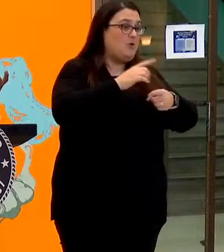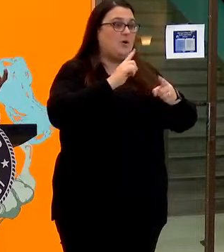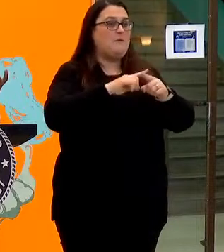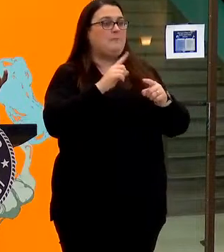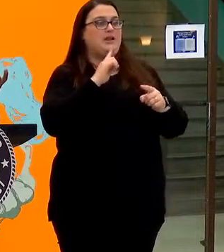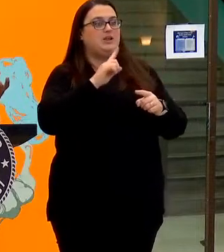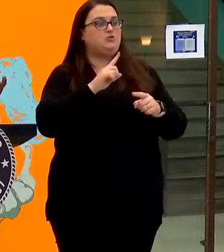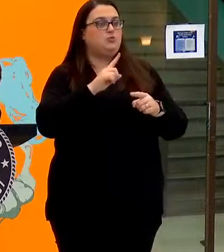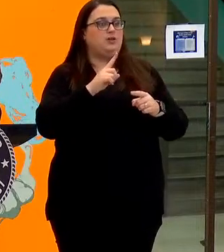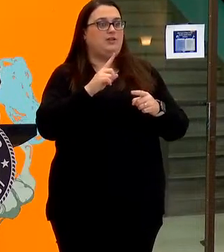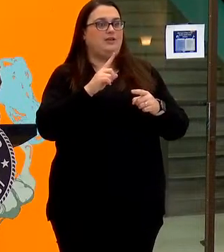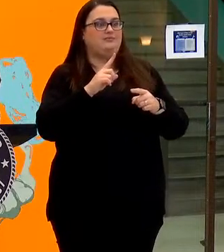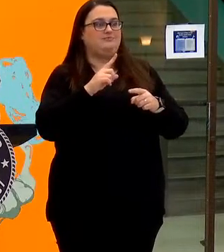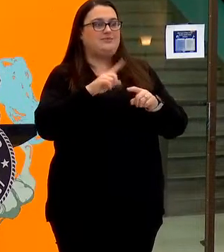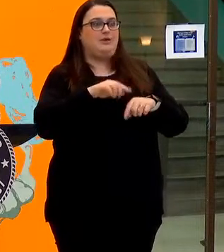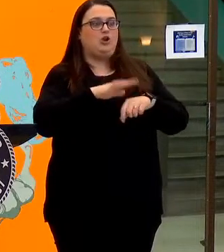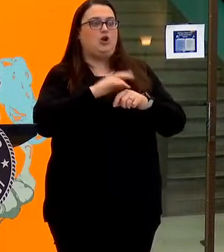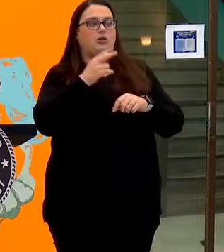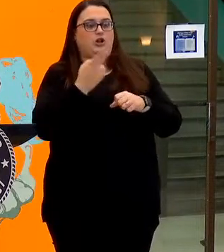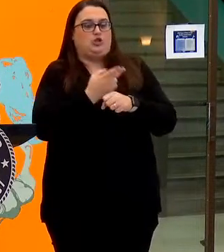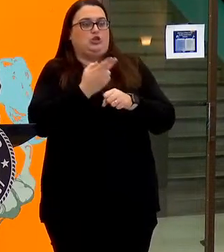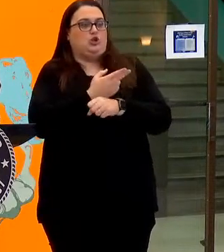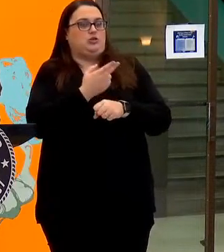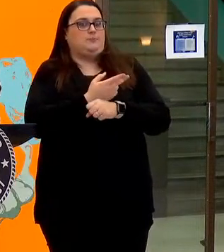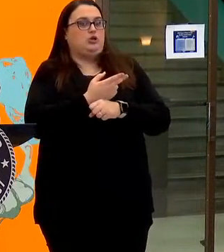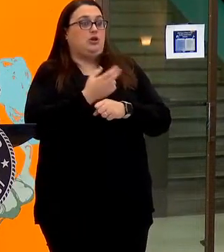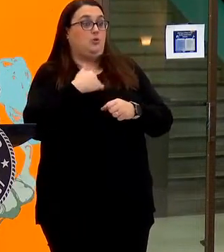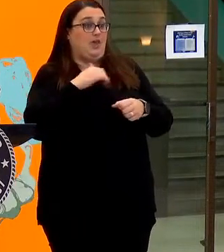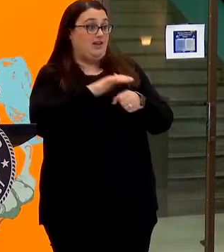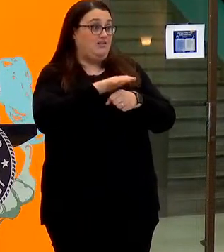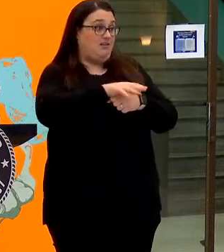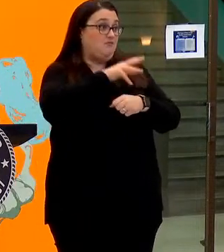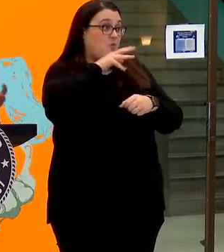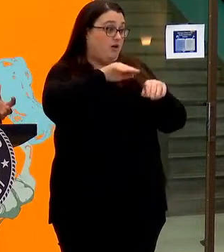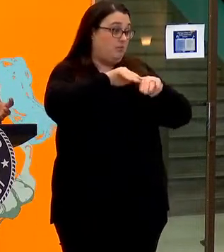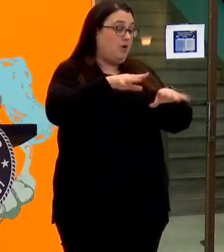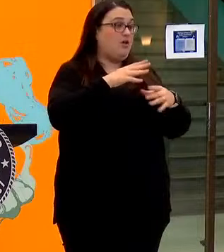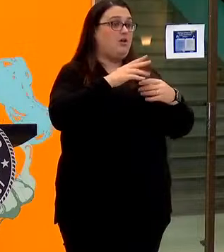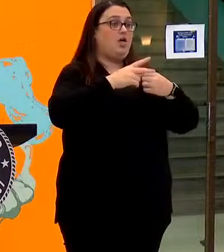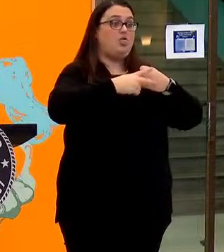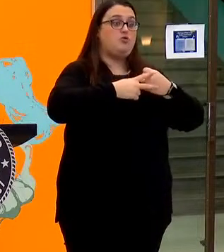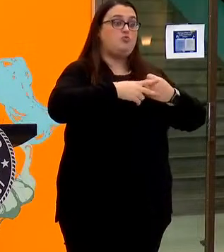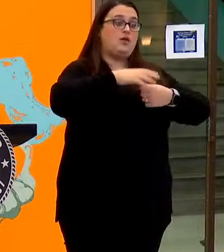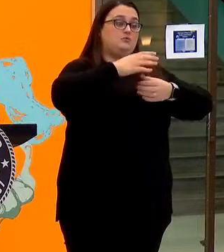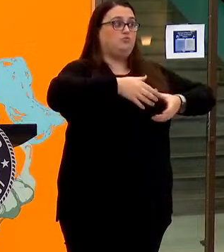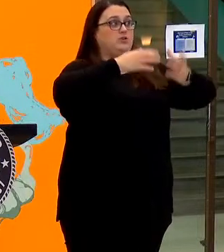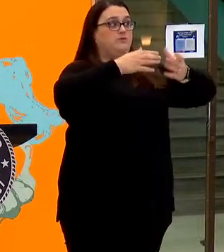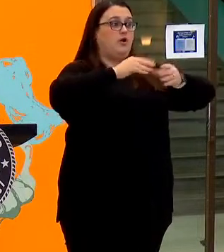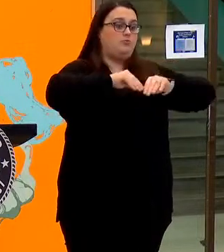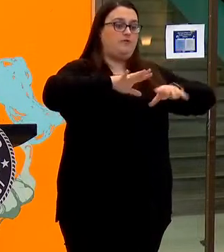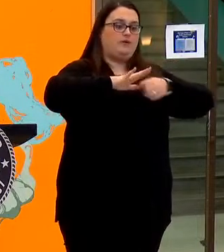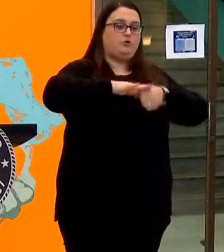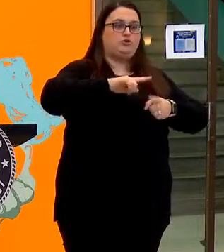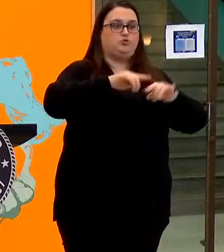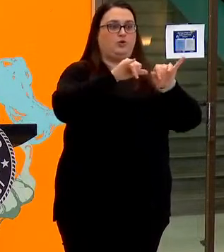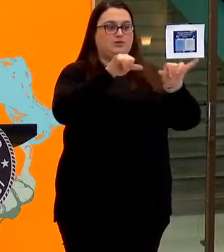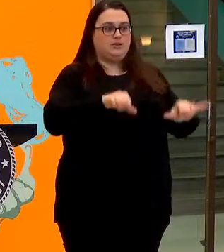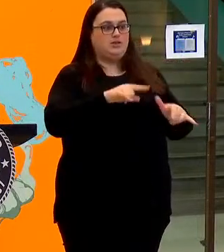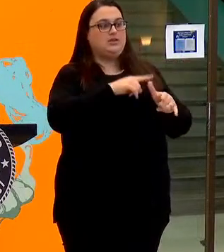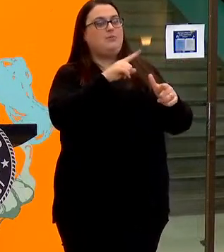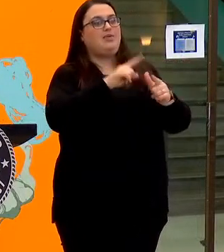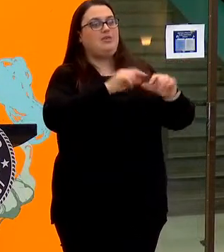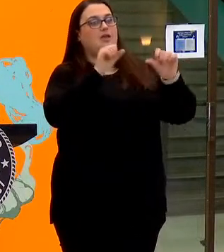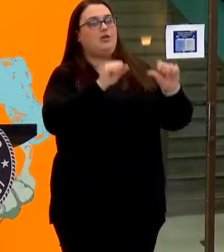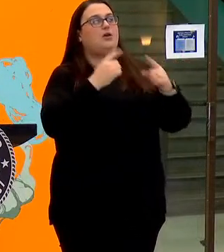on consumption, right? And ultimately, we got enough water out. The reservoir was able to provide pressure to the entire system, and then we